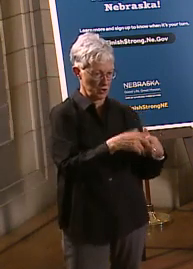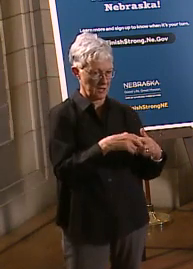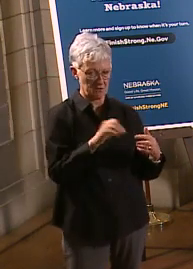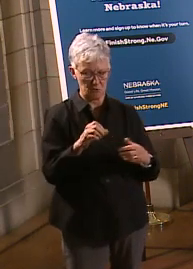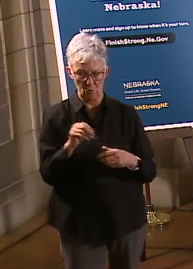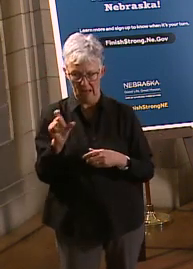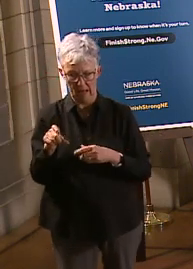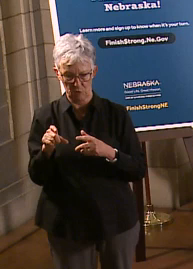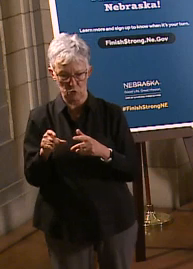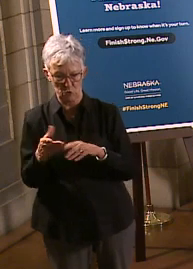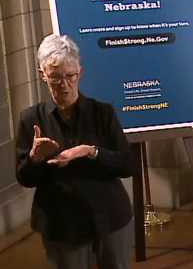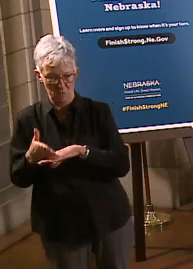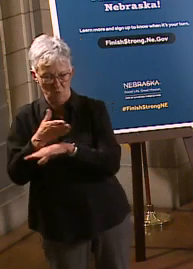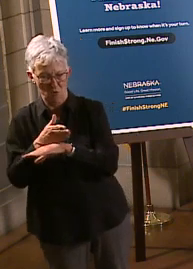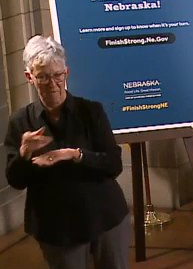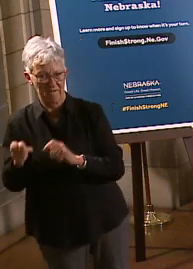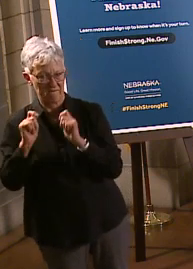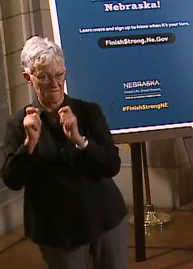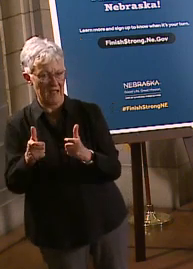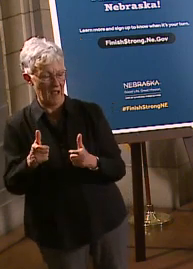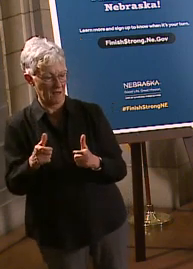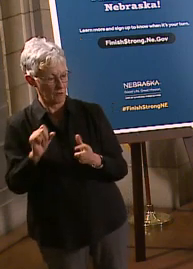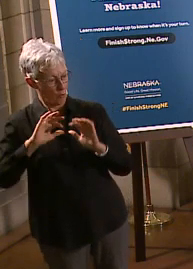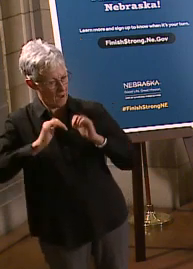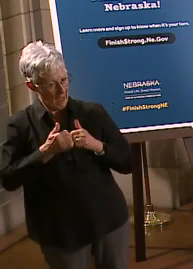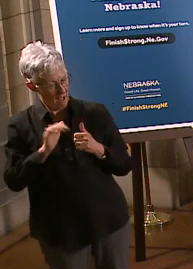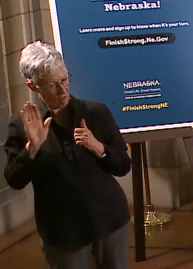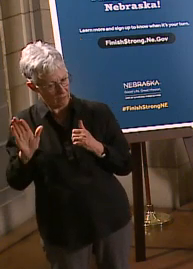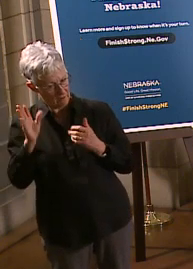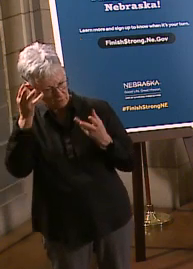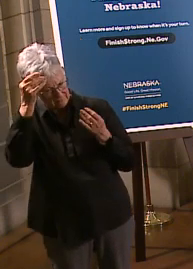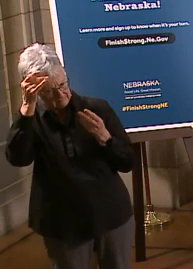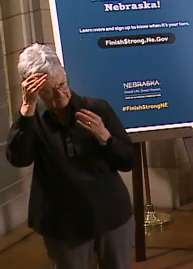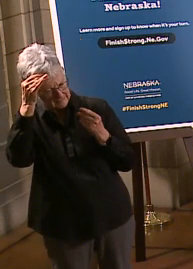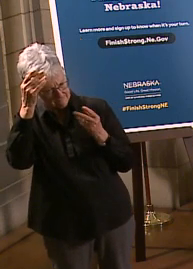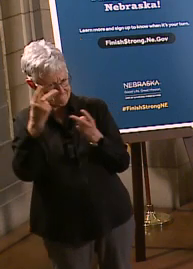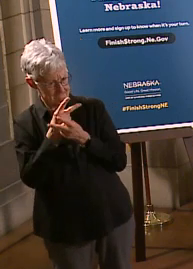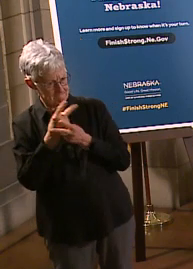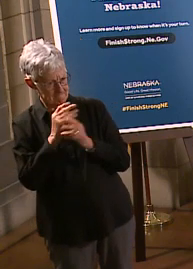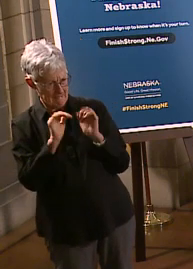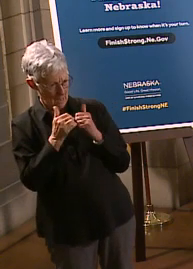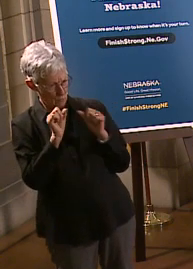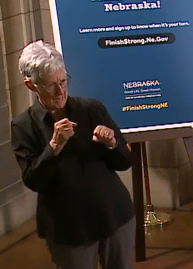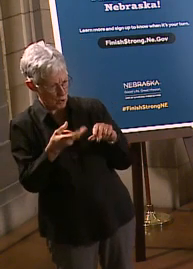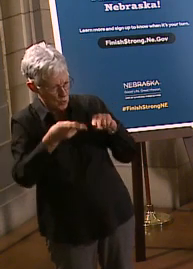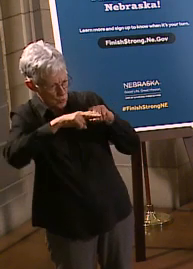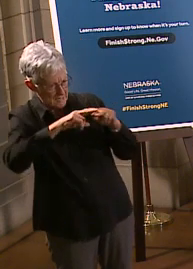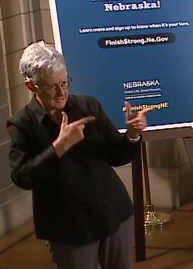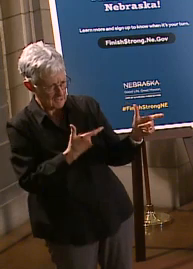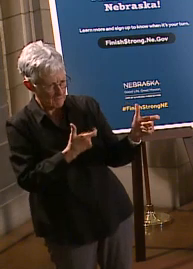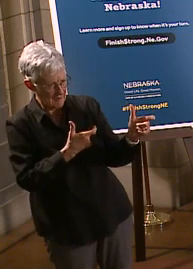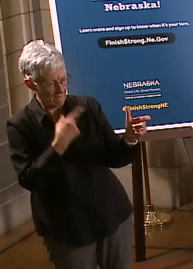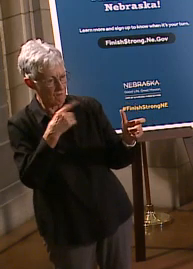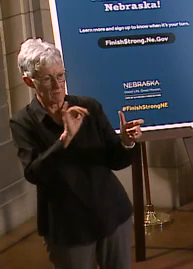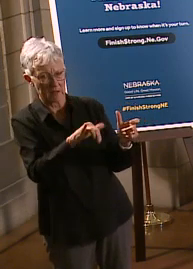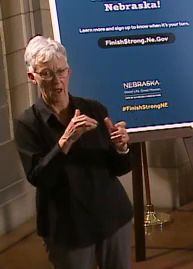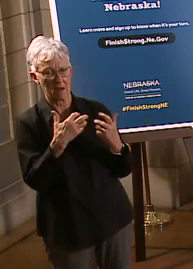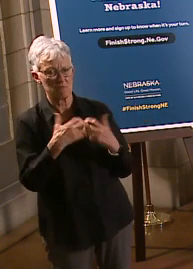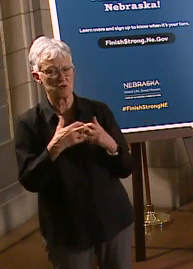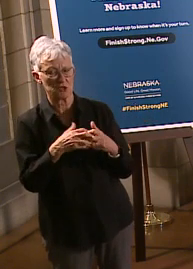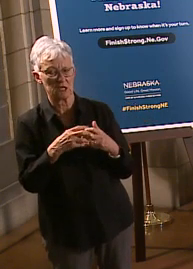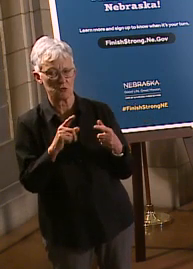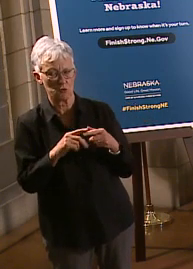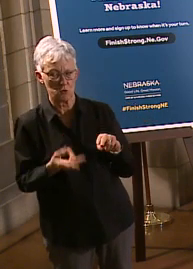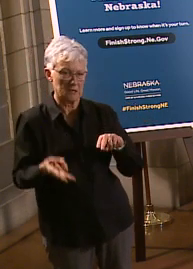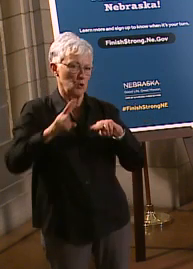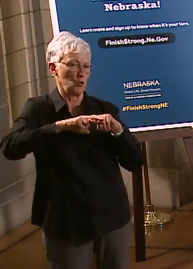just how they're thinking through the speed in which we're producing to be able to make that number of products. And